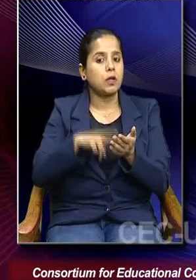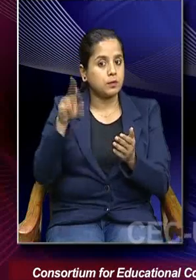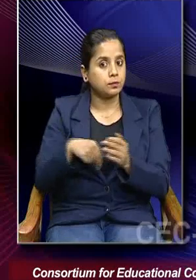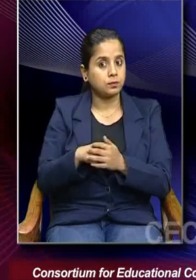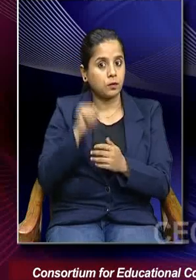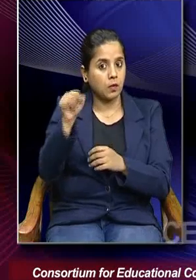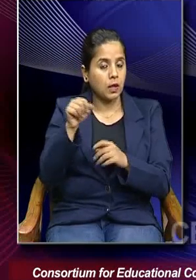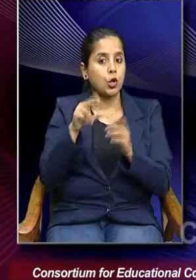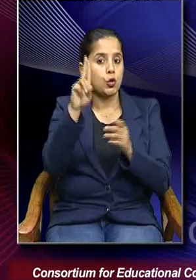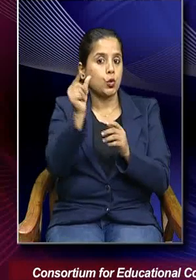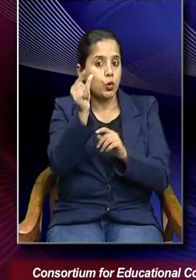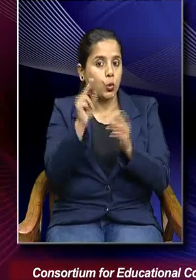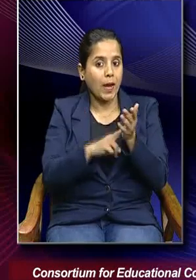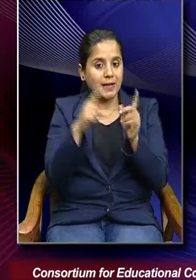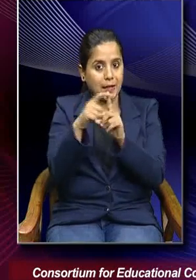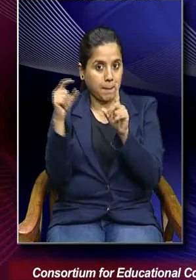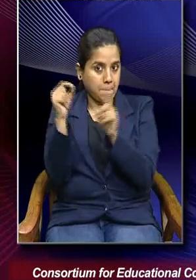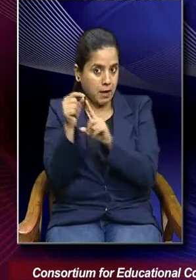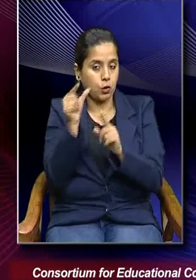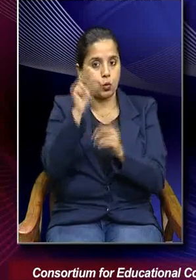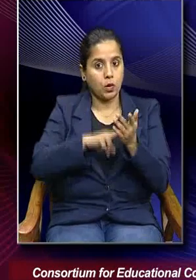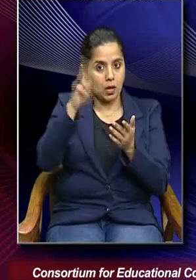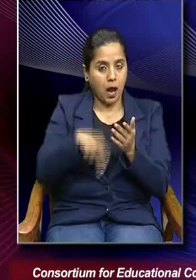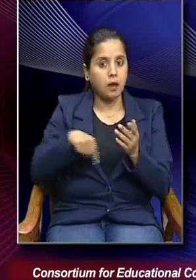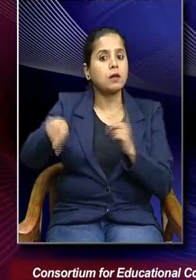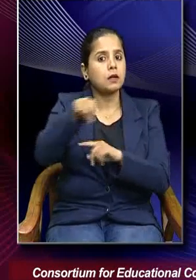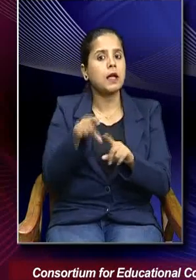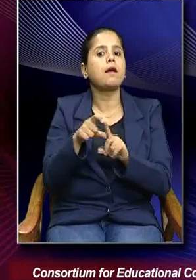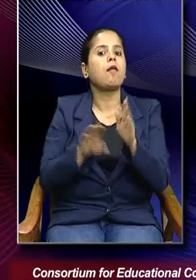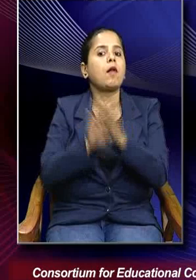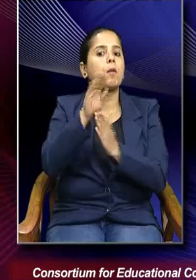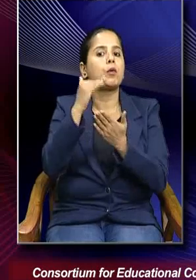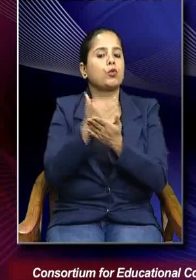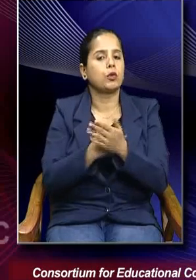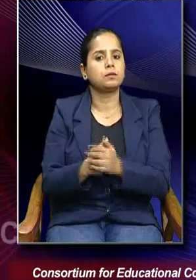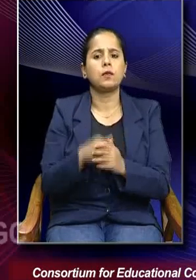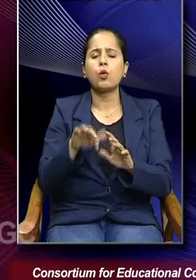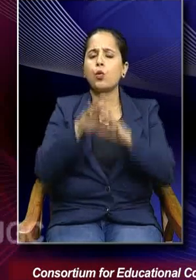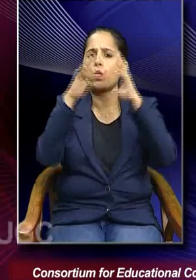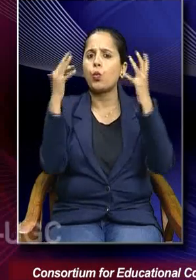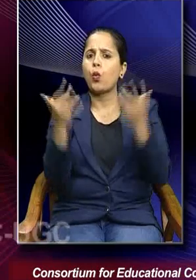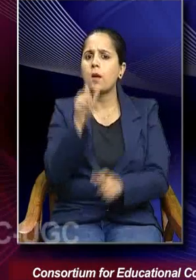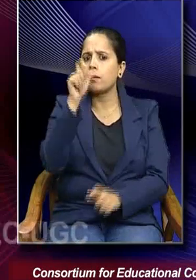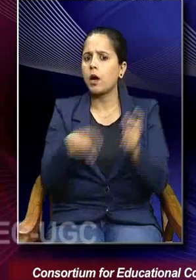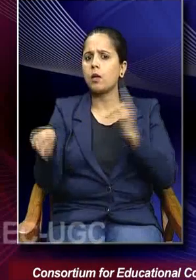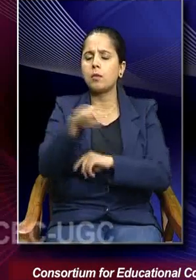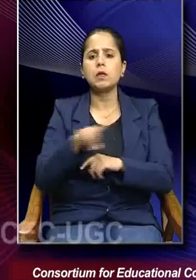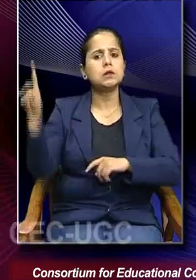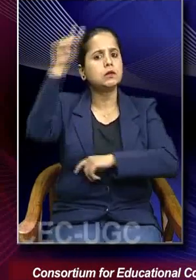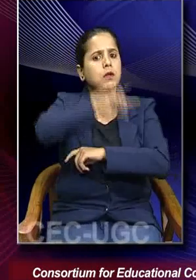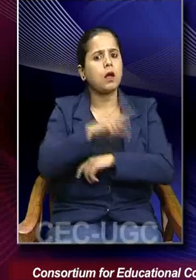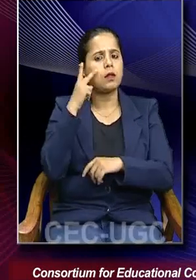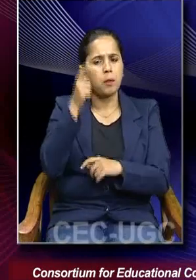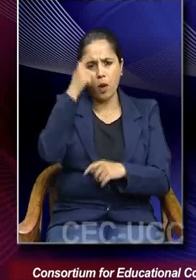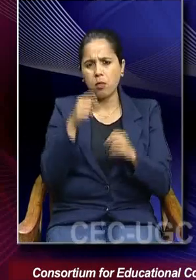Nations Development Program, UNDP. World Population Day highlights the growing problem, and